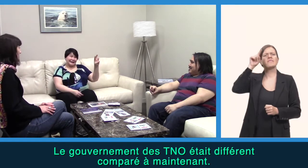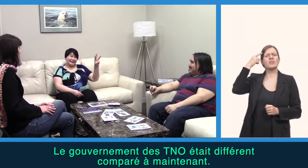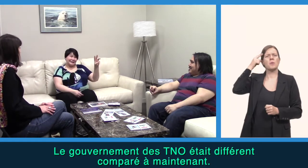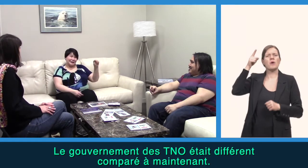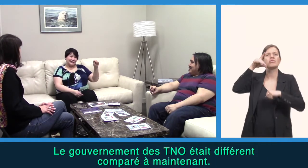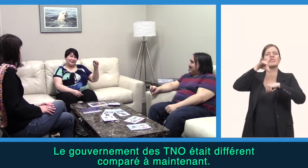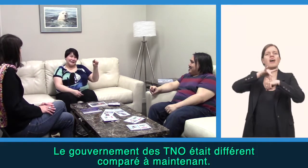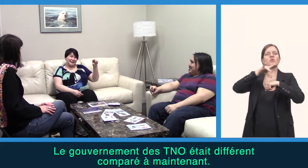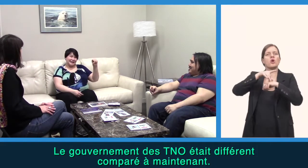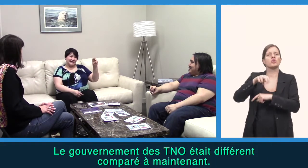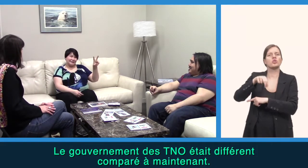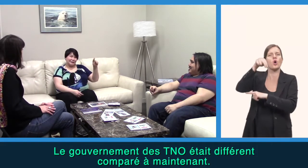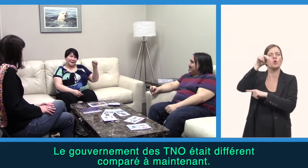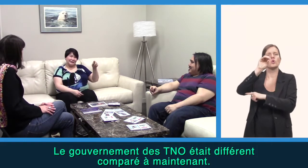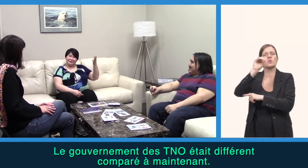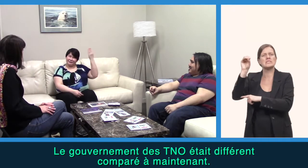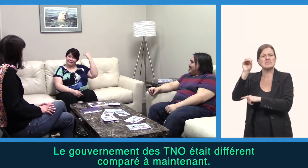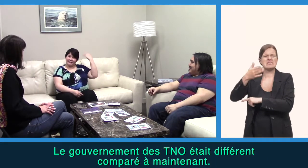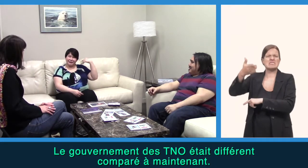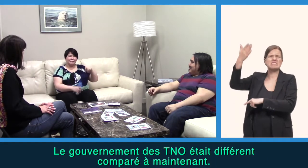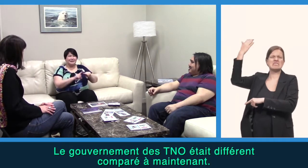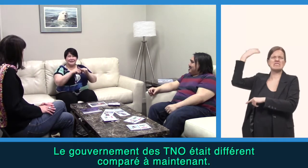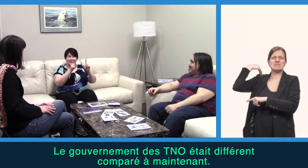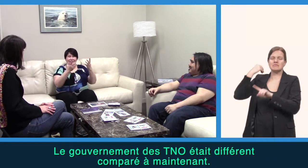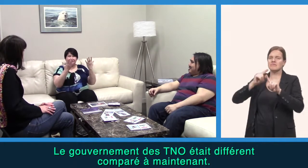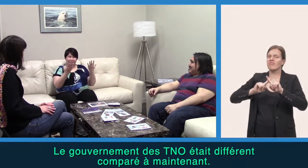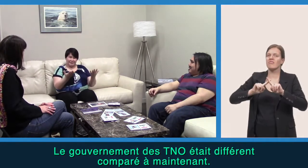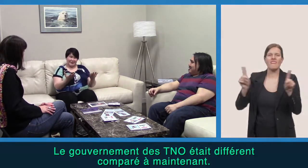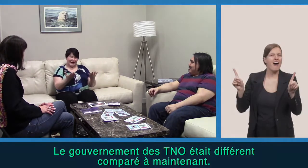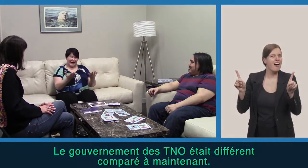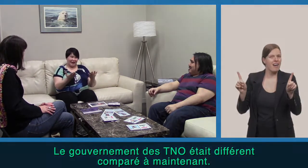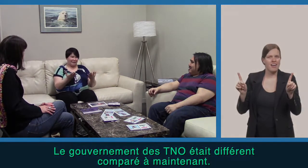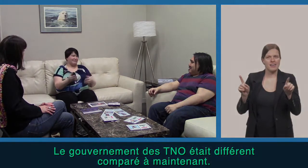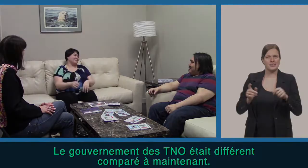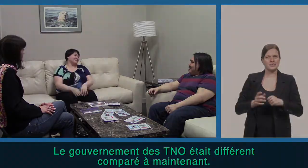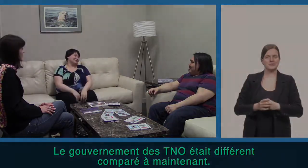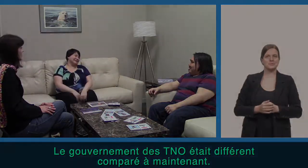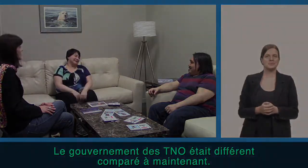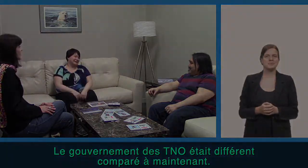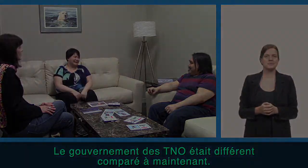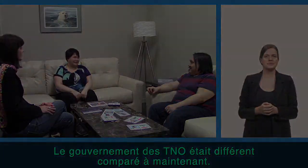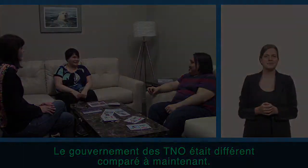Well, NWT government was different from now.